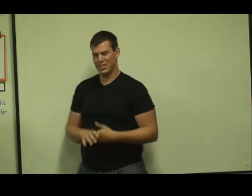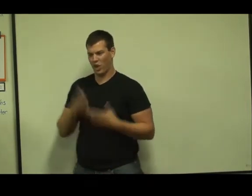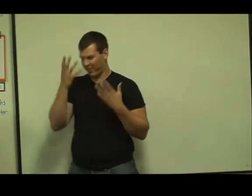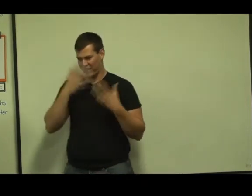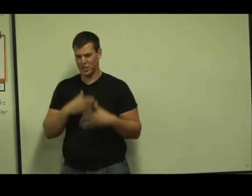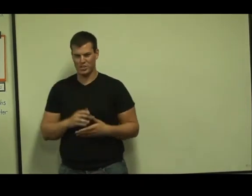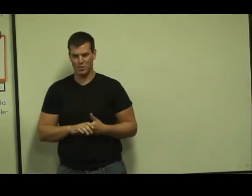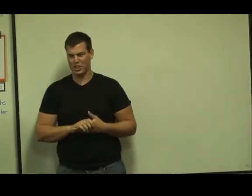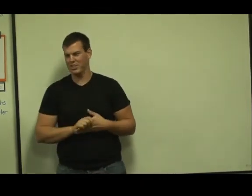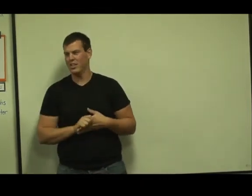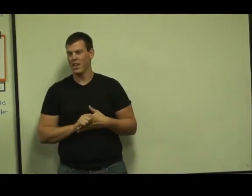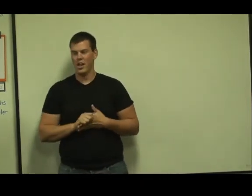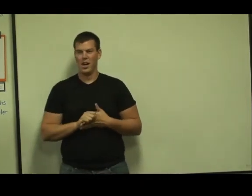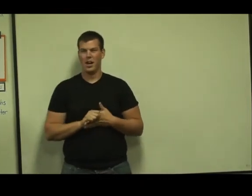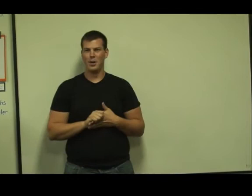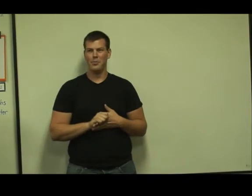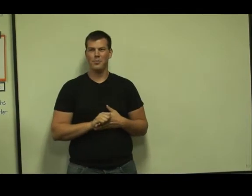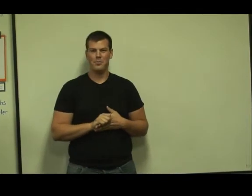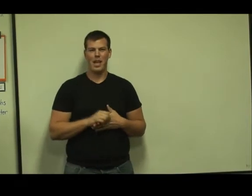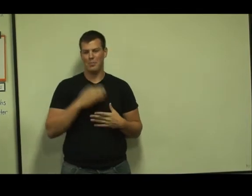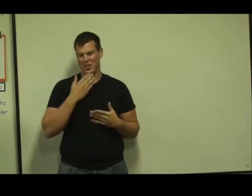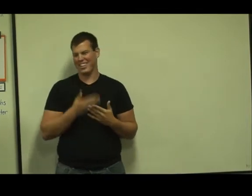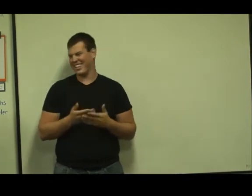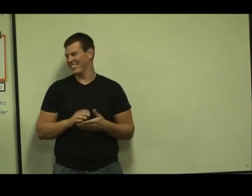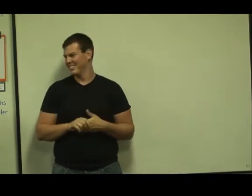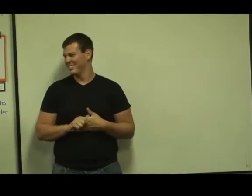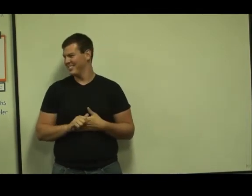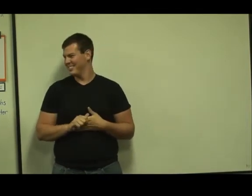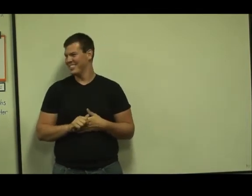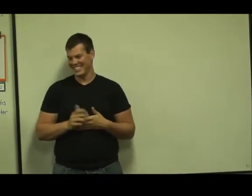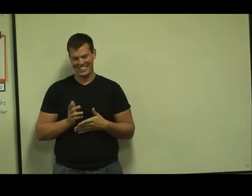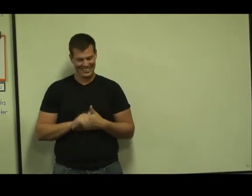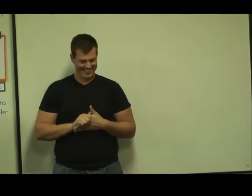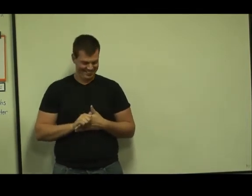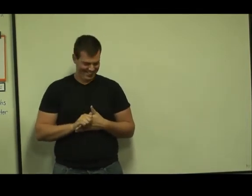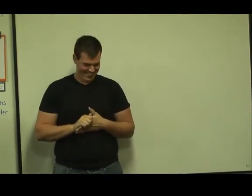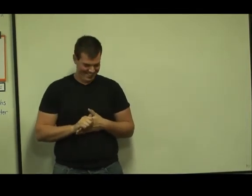About the big chicken question. I'm getting down. You